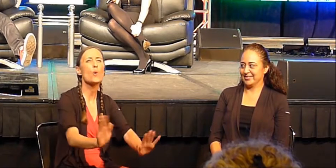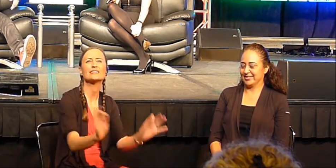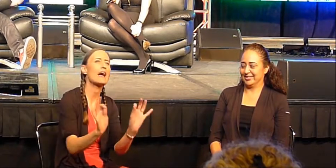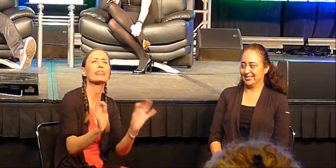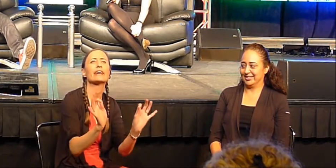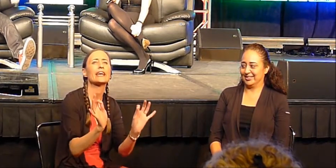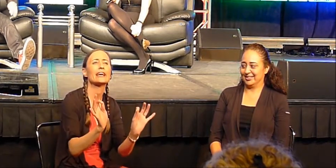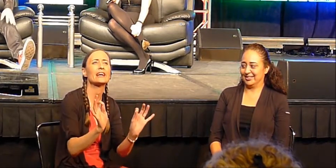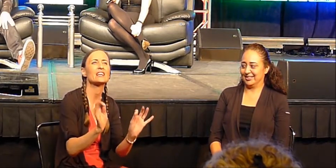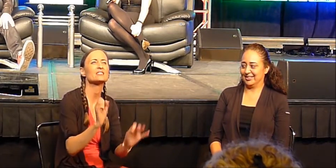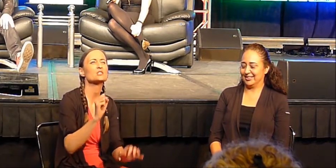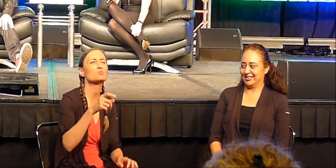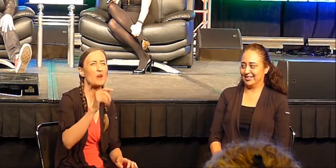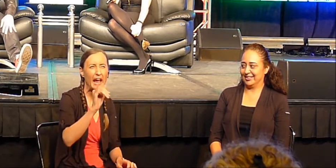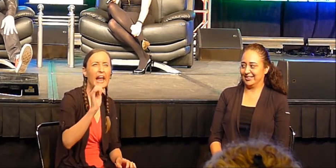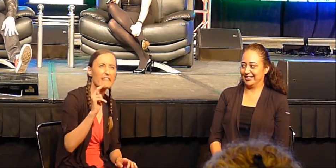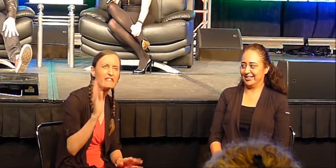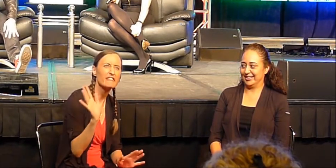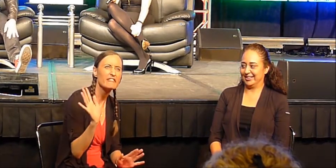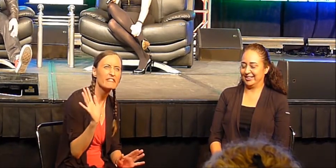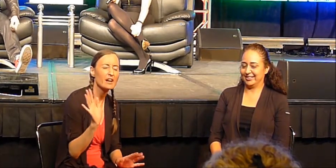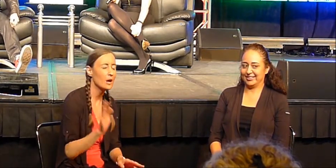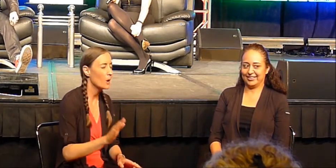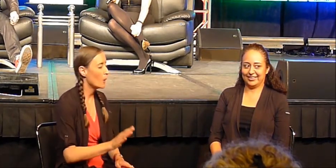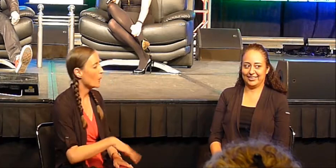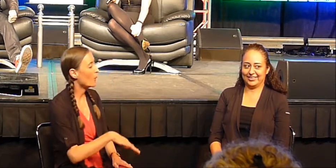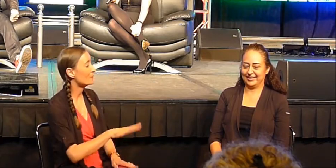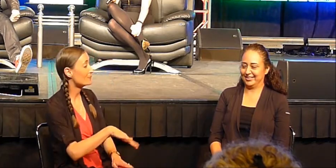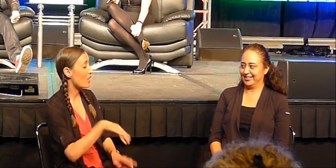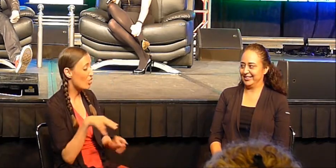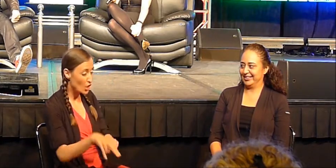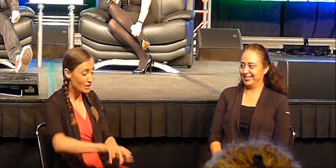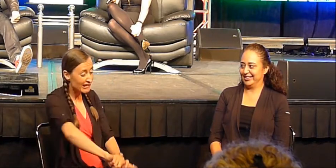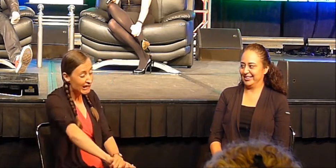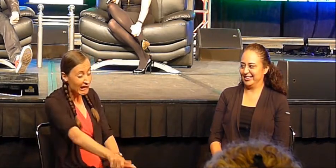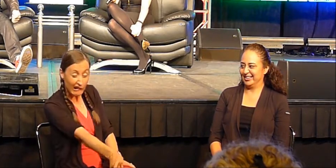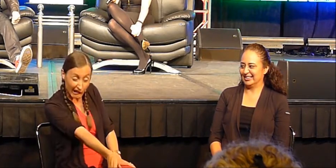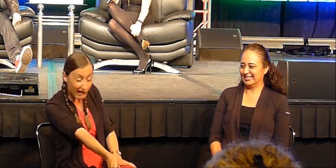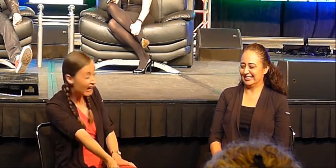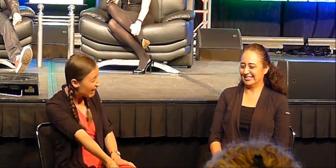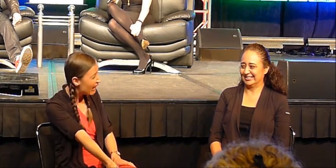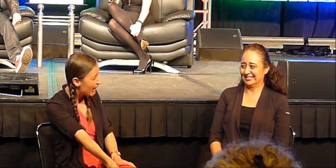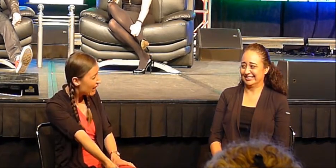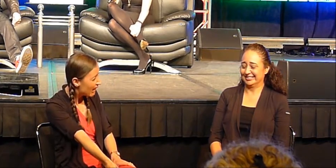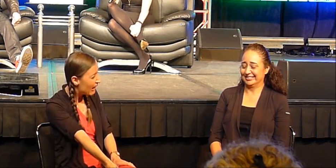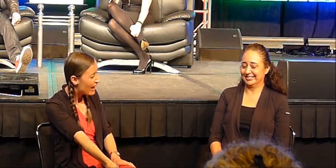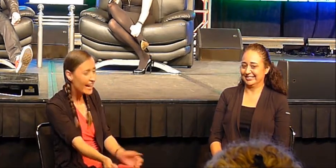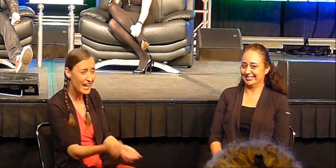nothing, it's just a sprain. She goes, "No, look, it's pointing in the wrong direction, and